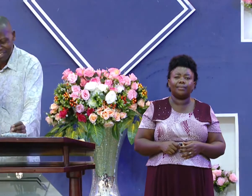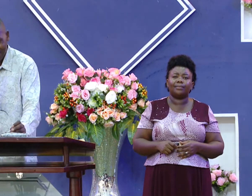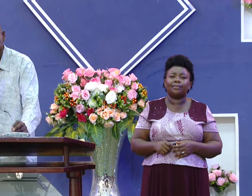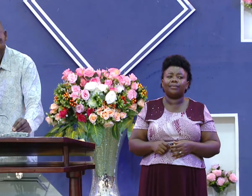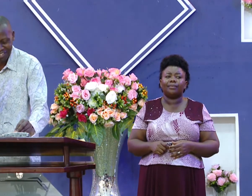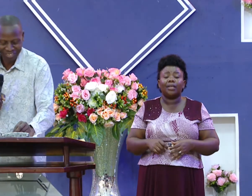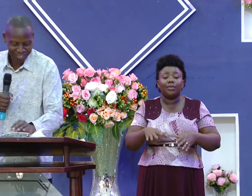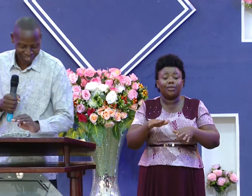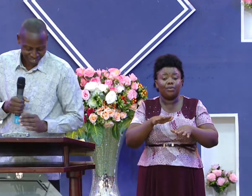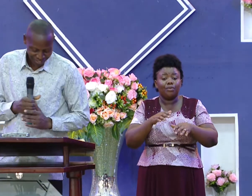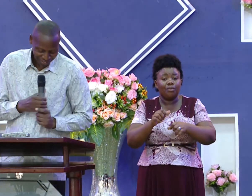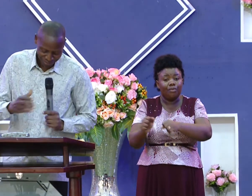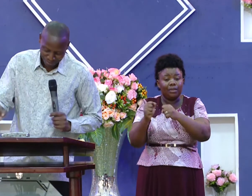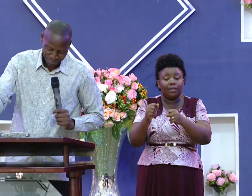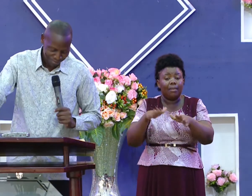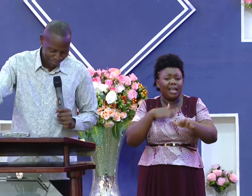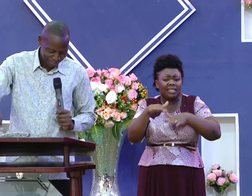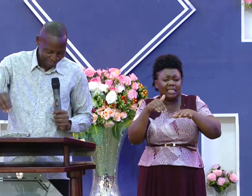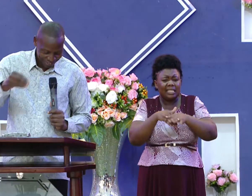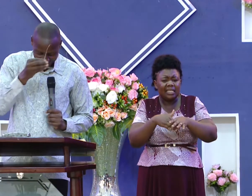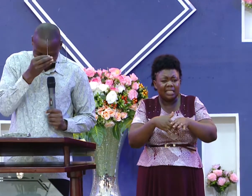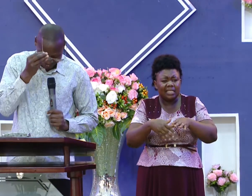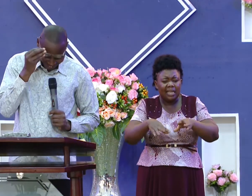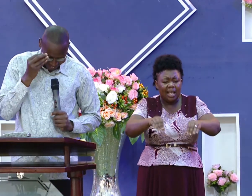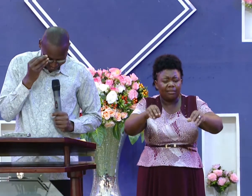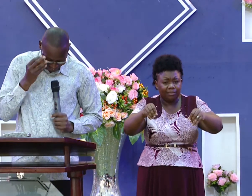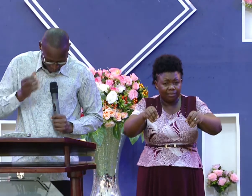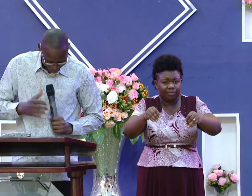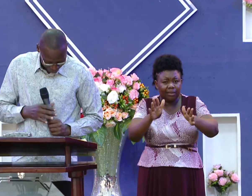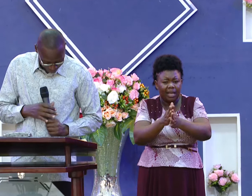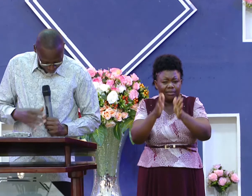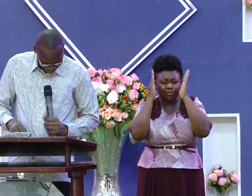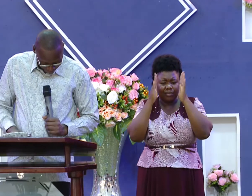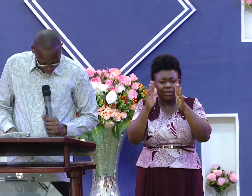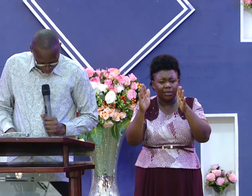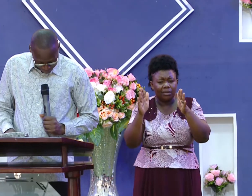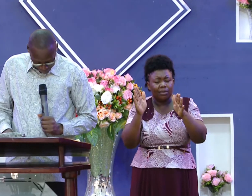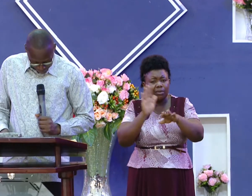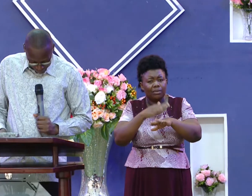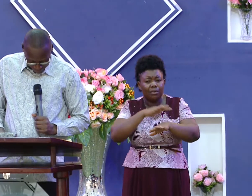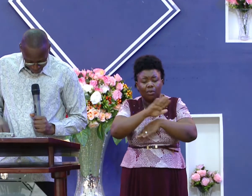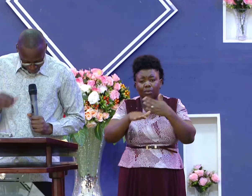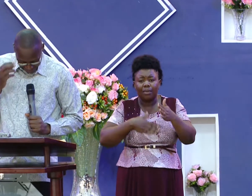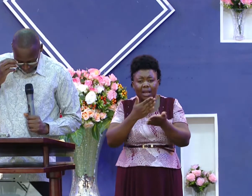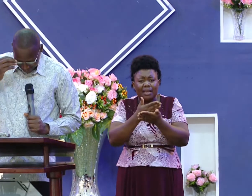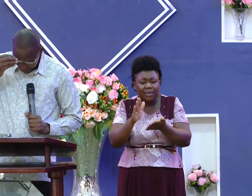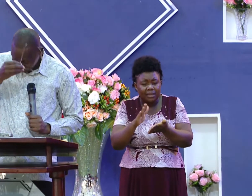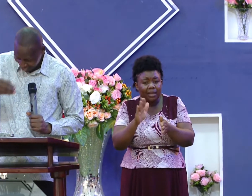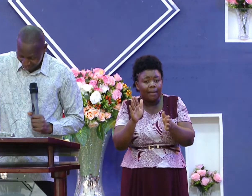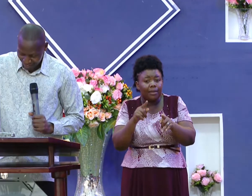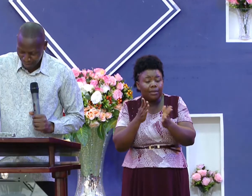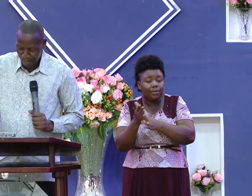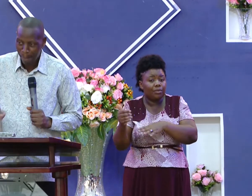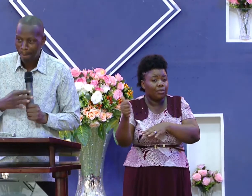You fasten my feet in the shackles. You keep close watch on all my parts by putting marks on the